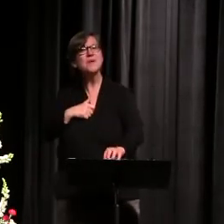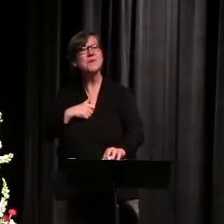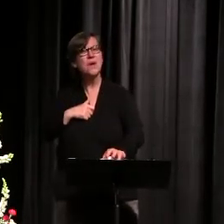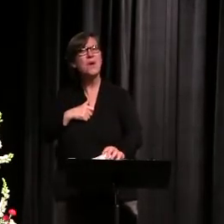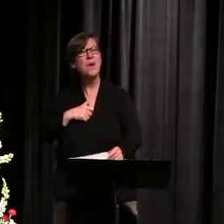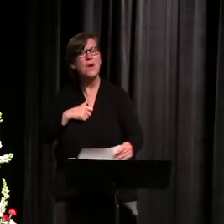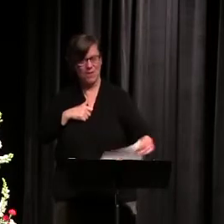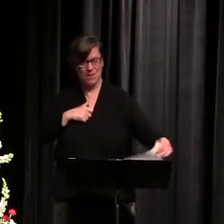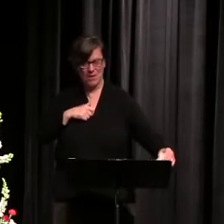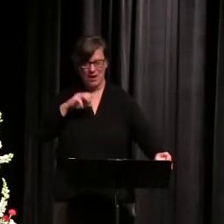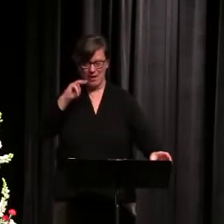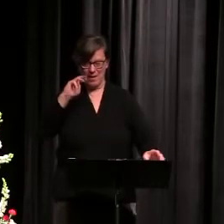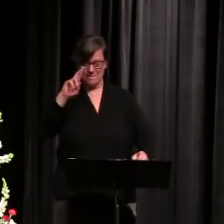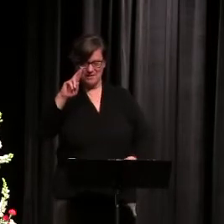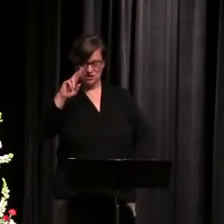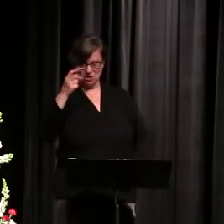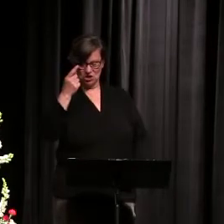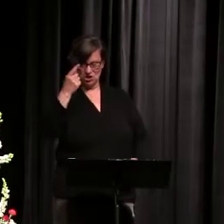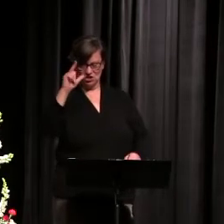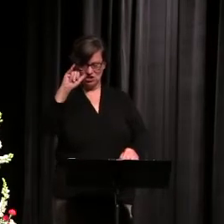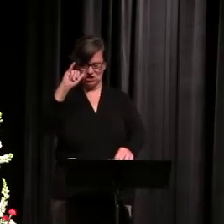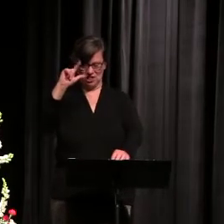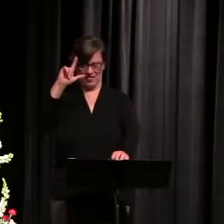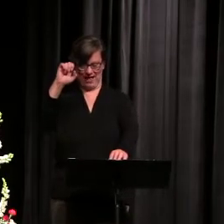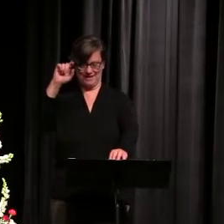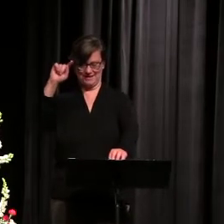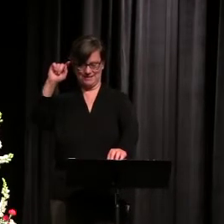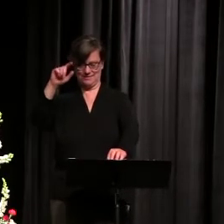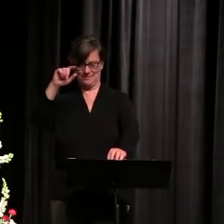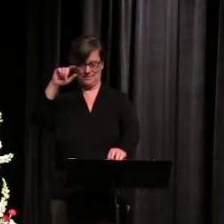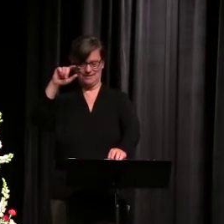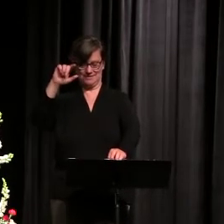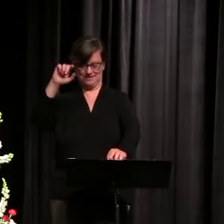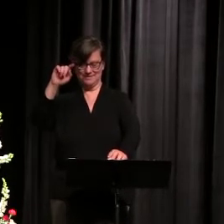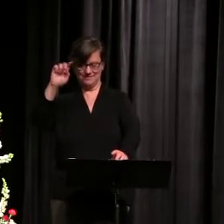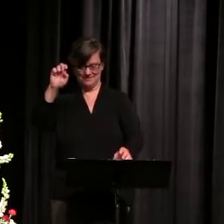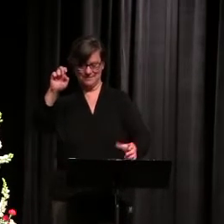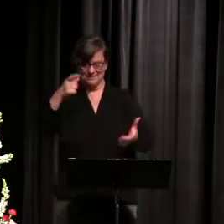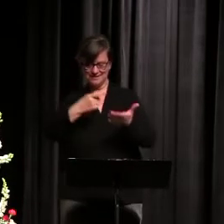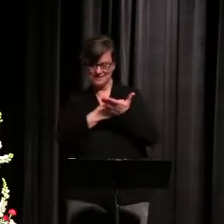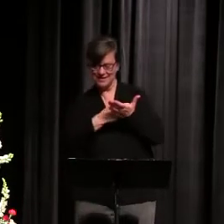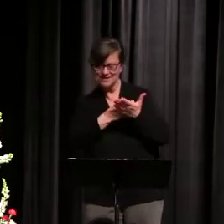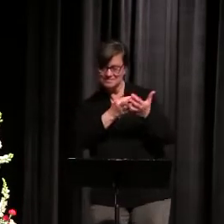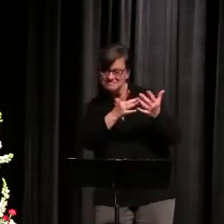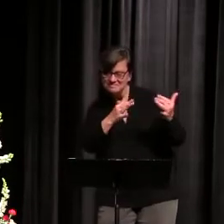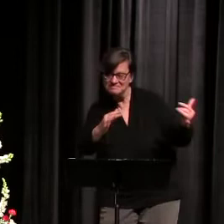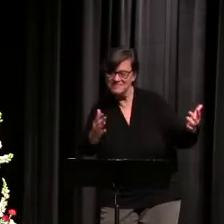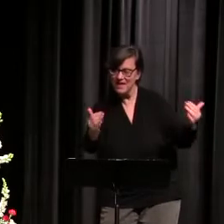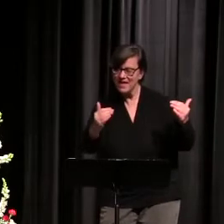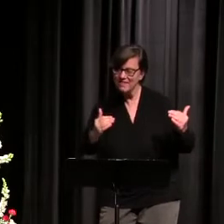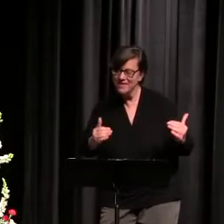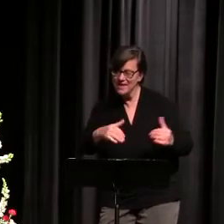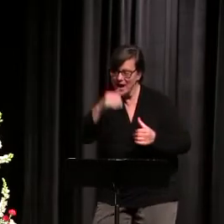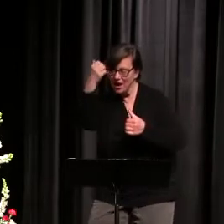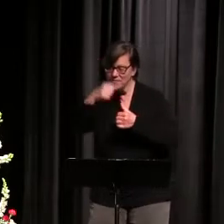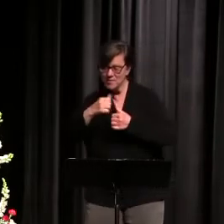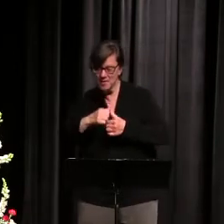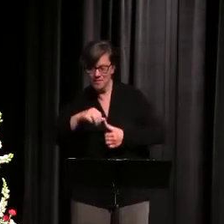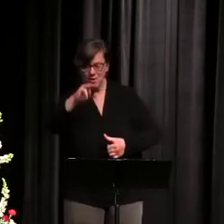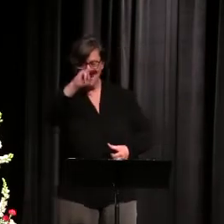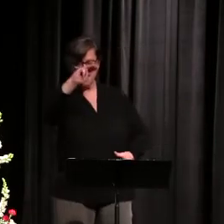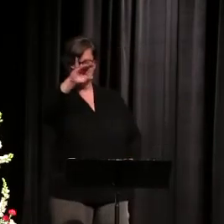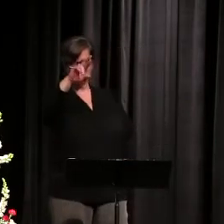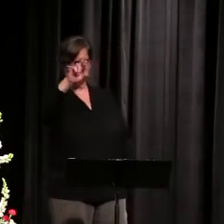You see Mrs. Gitlin and her students doing tree pose in the hallway for some pre-class yoga. And the math classroom, where you stayed after